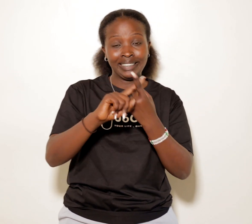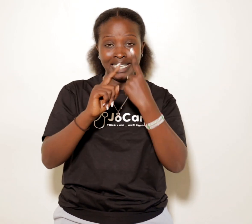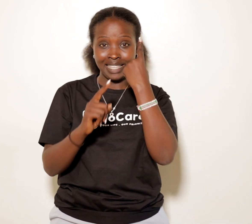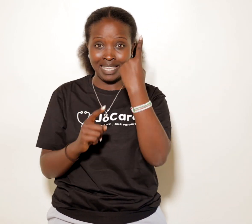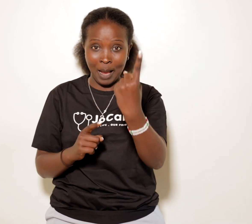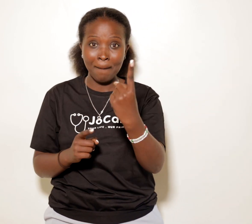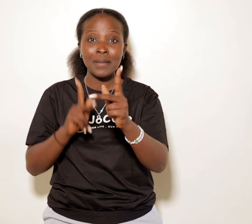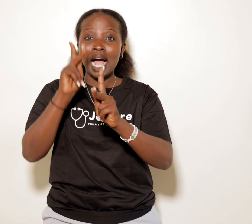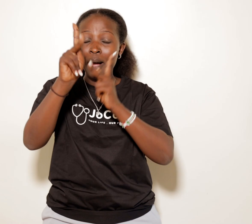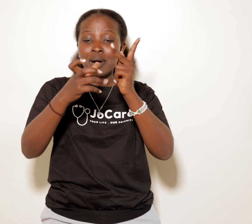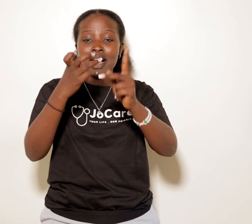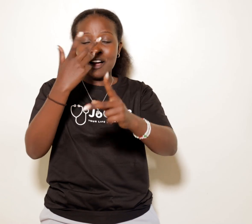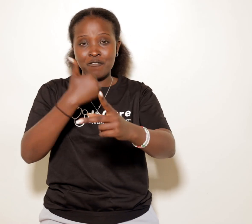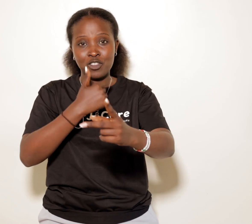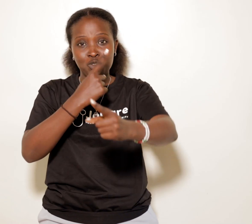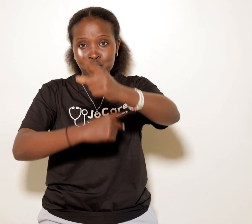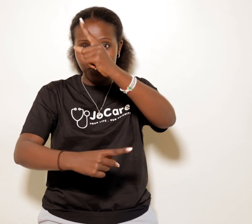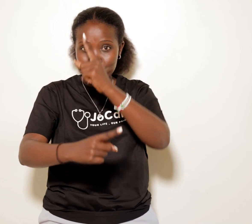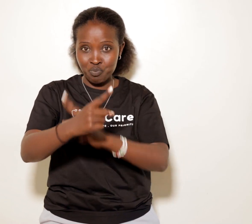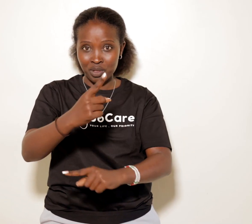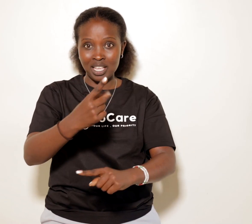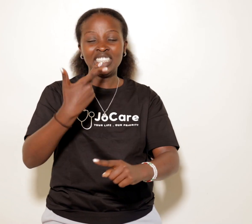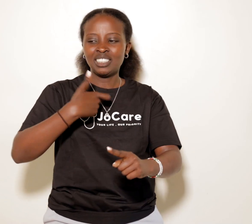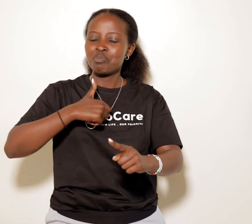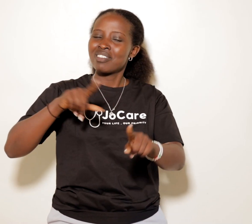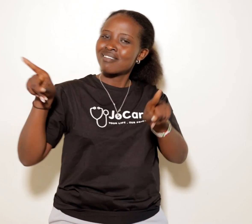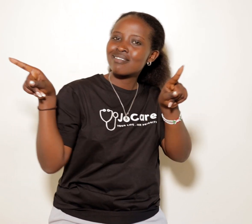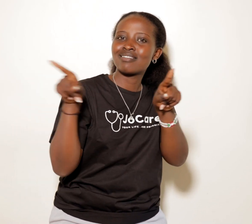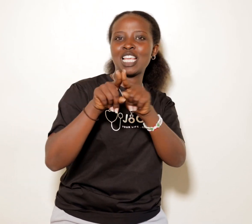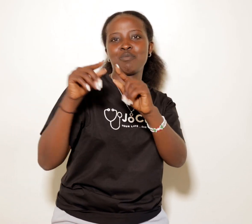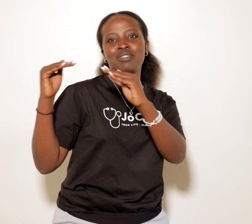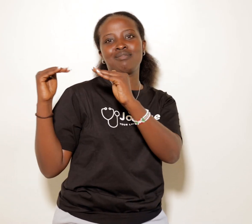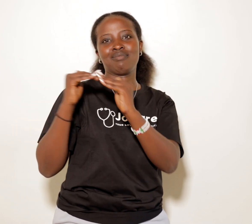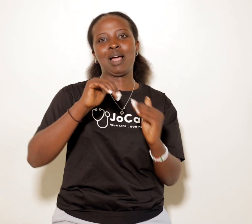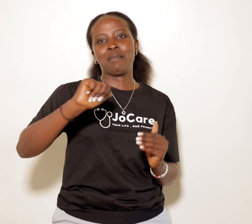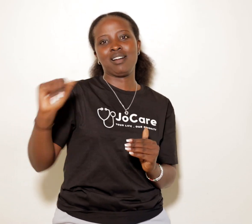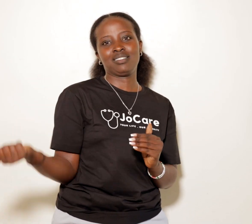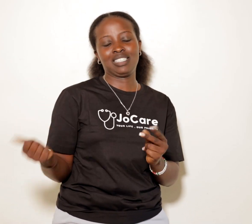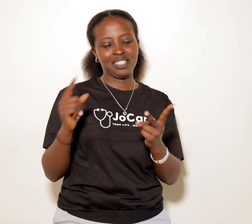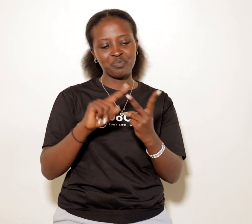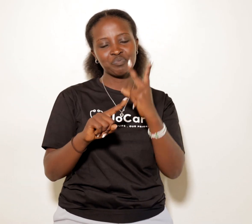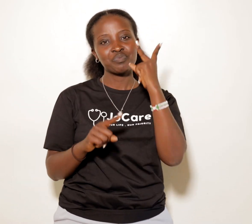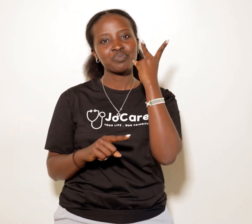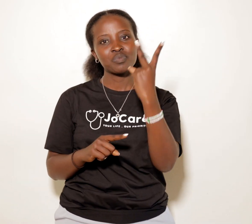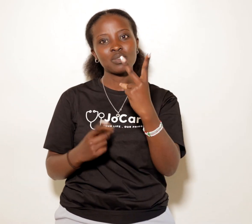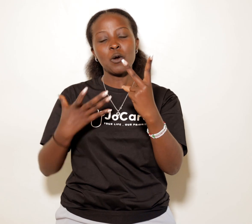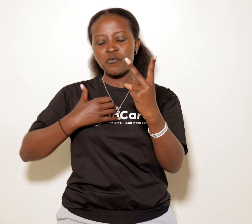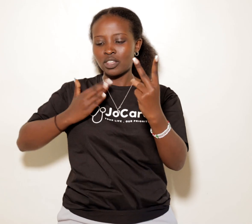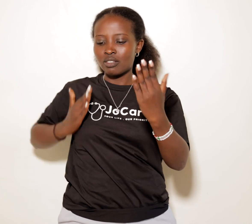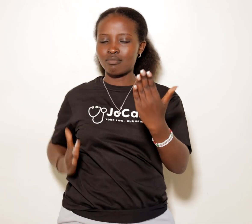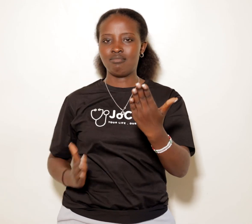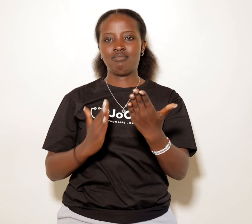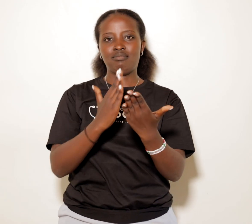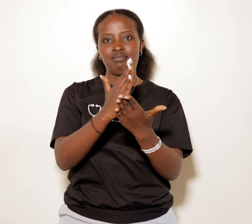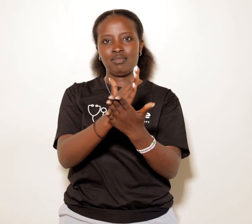Firstly, people living with disabilities are like other people. Yes. Secondly, they have a right to